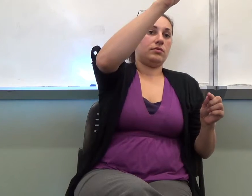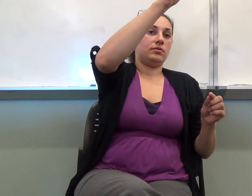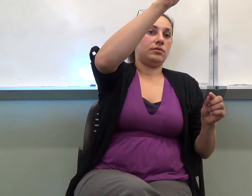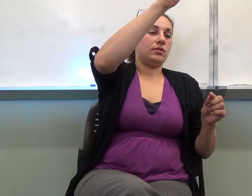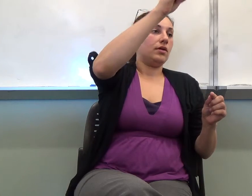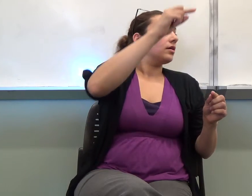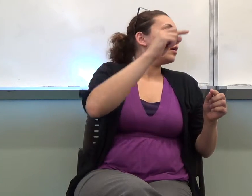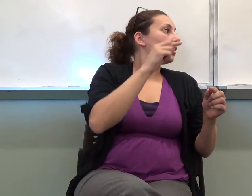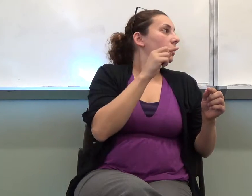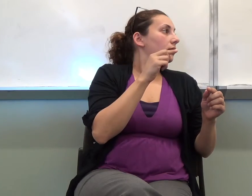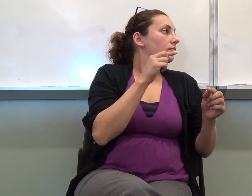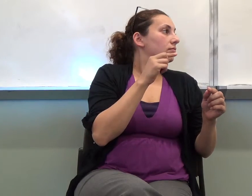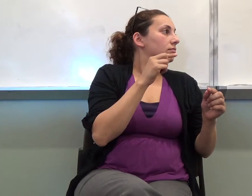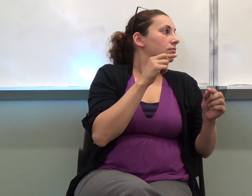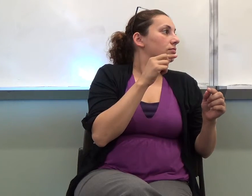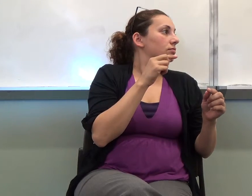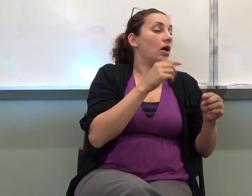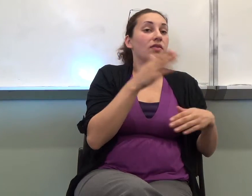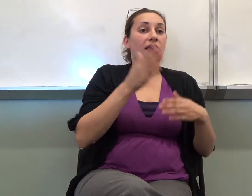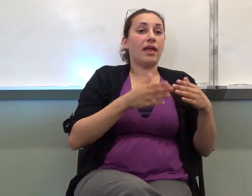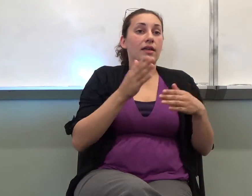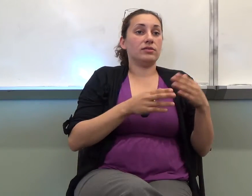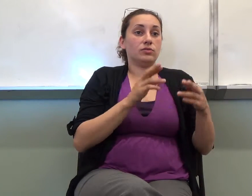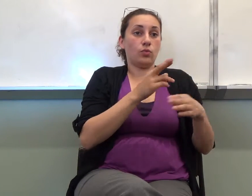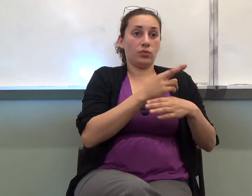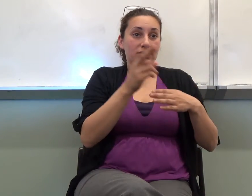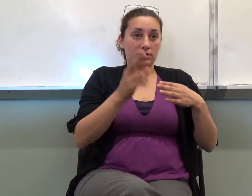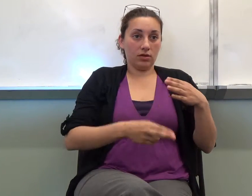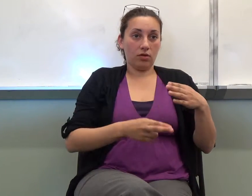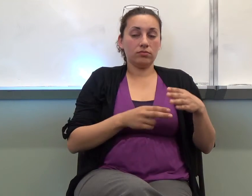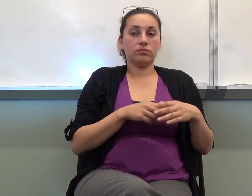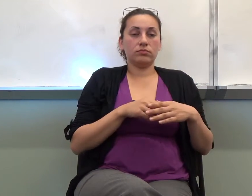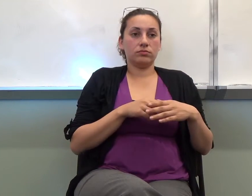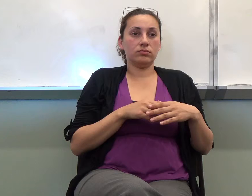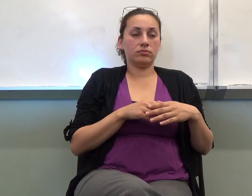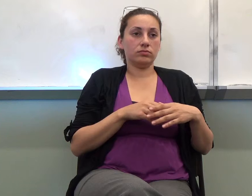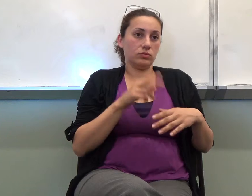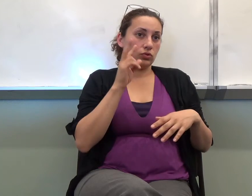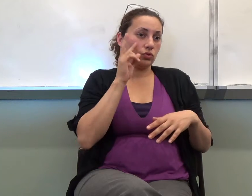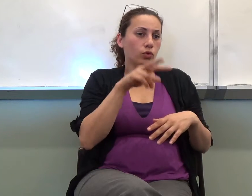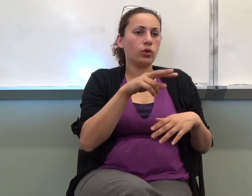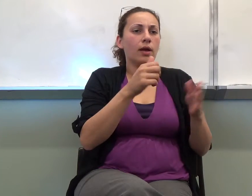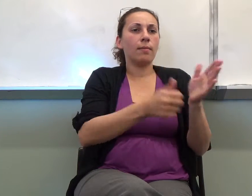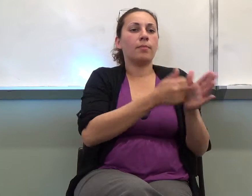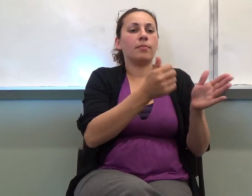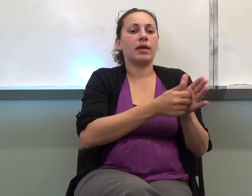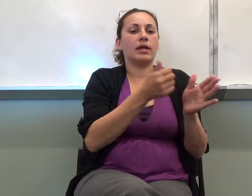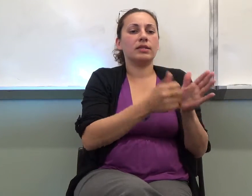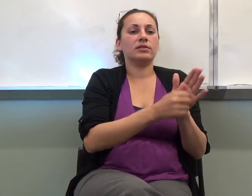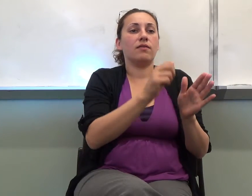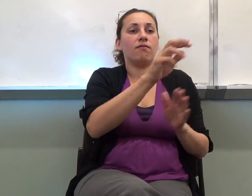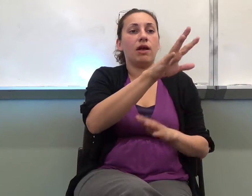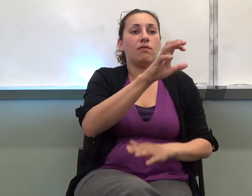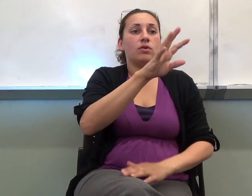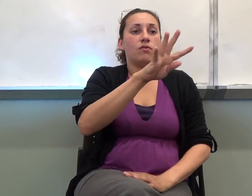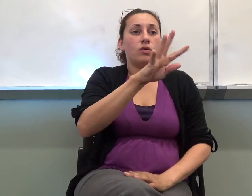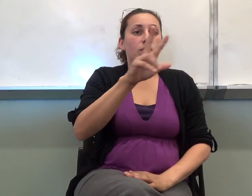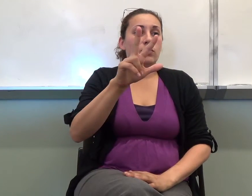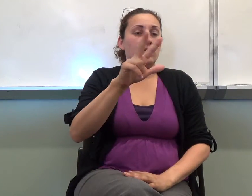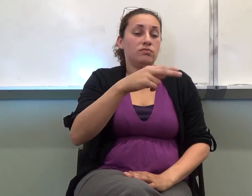So the end result of doing this is a few pages further on. If you turn over to page 543, you can see the graph actually done in your